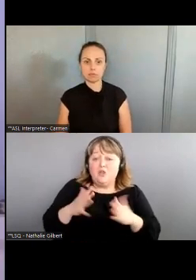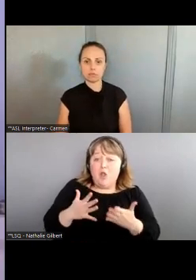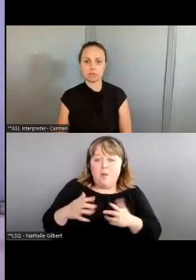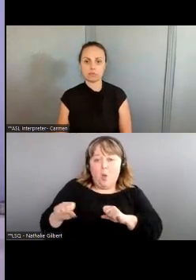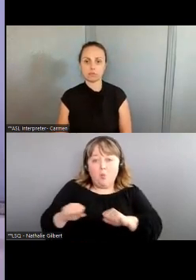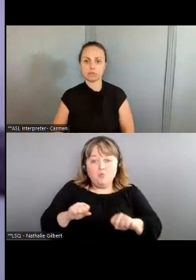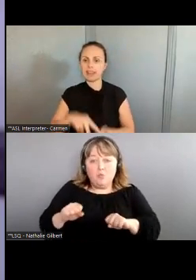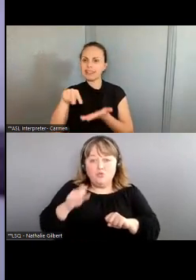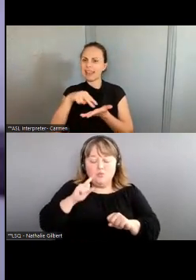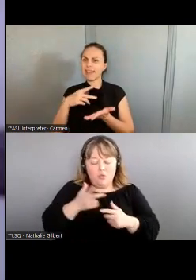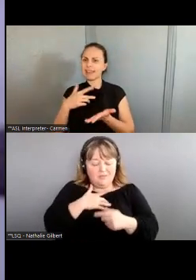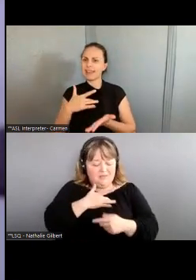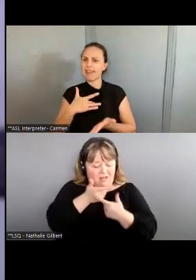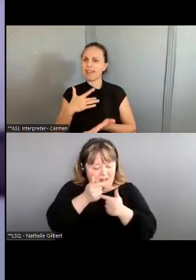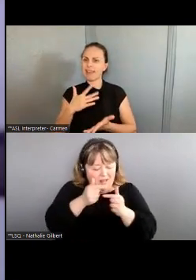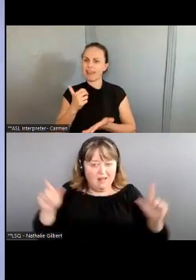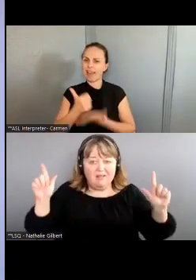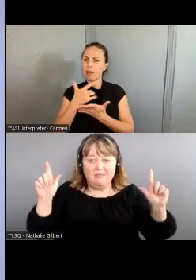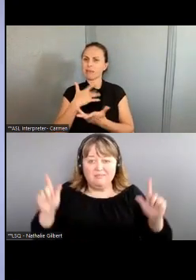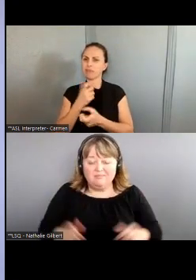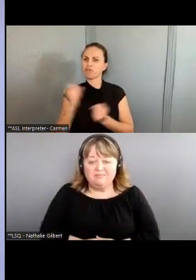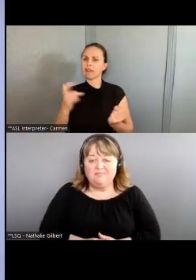feel free.